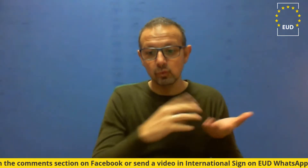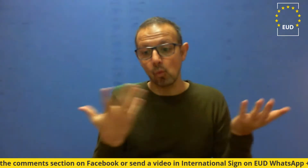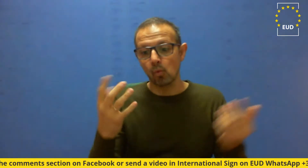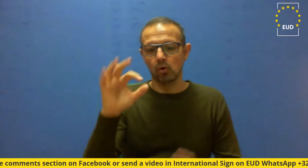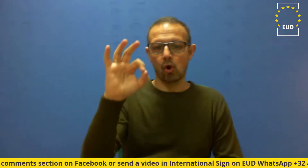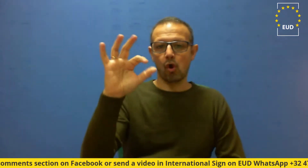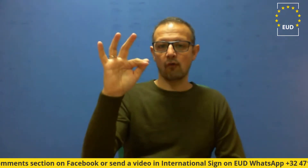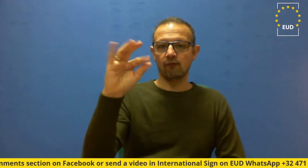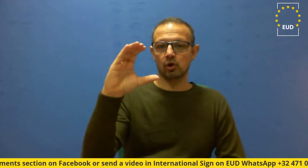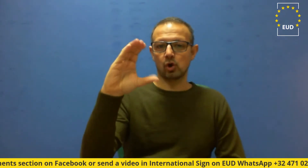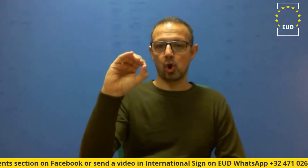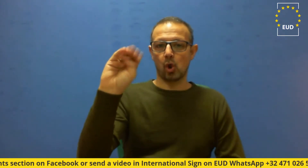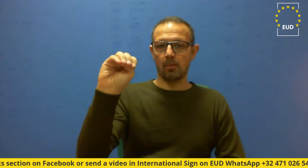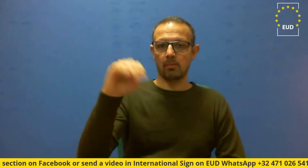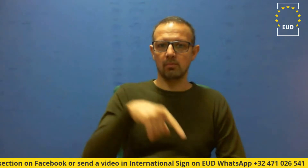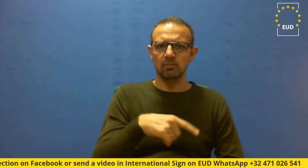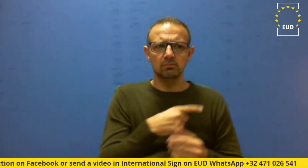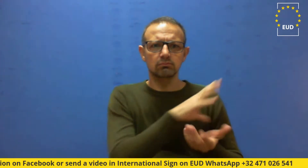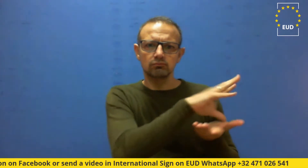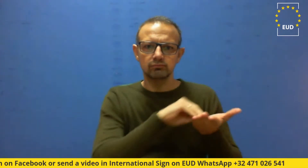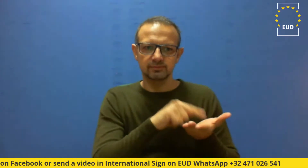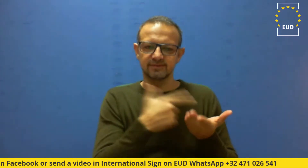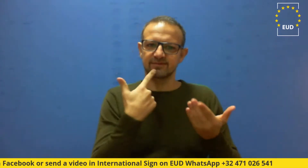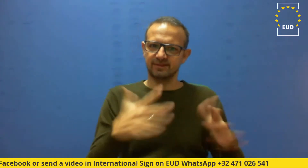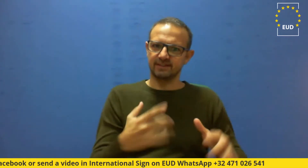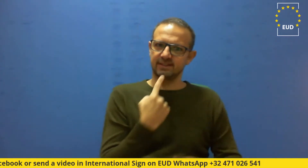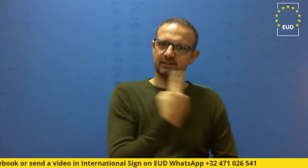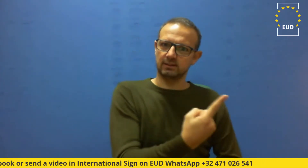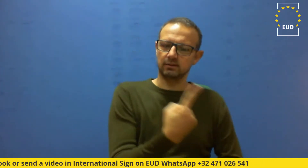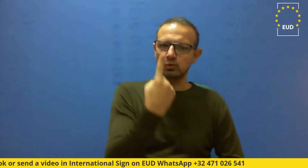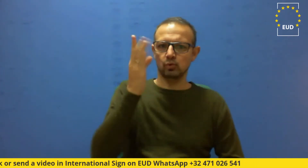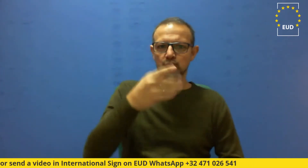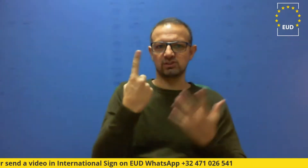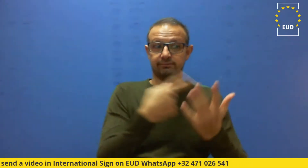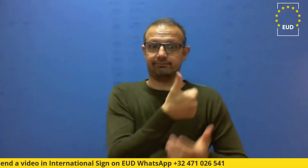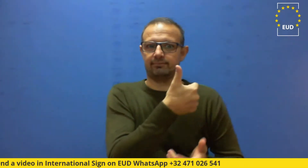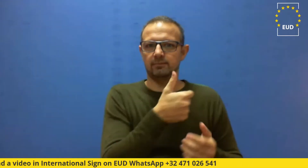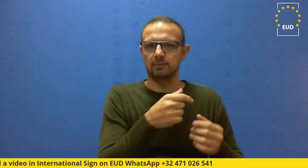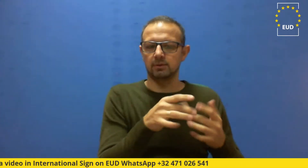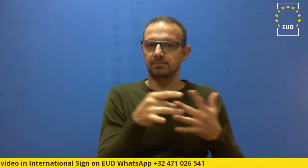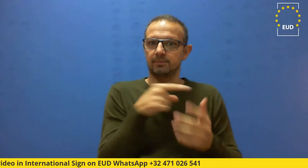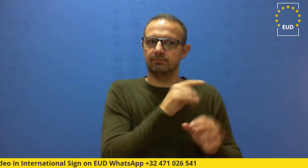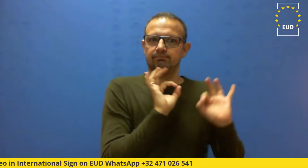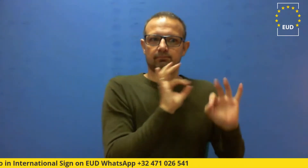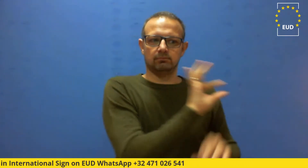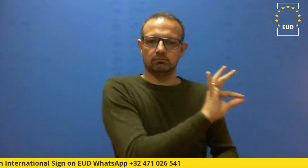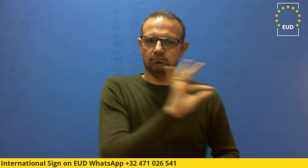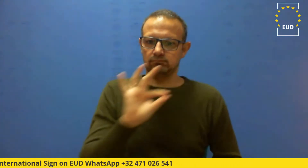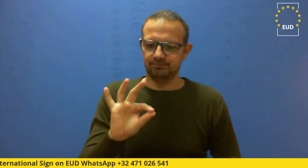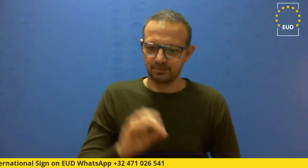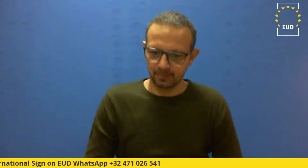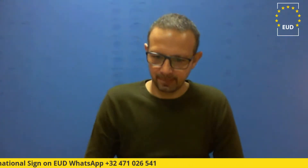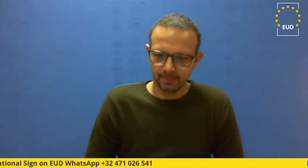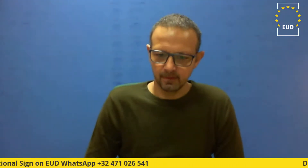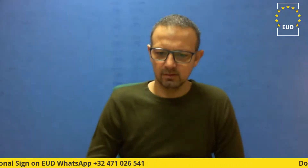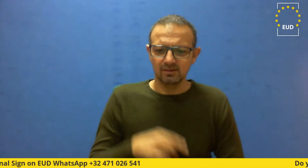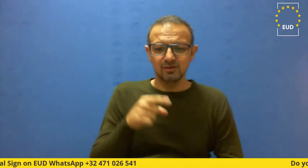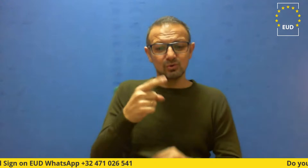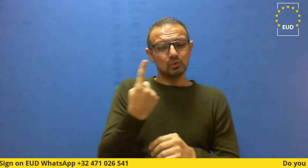So in 2003, we had some regulations that were put on paper that they said the interpreter